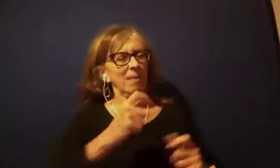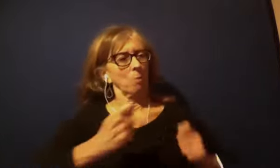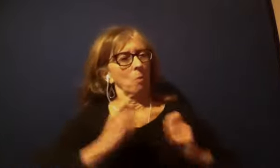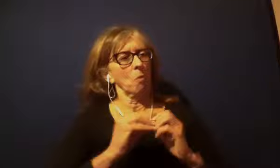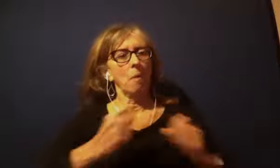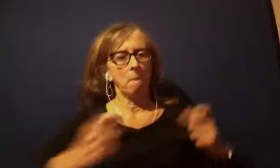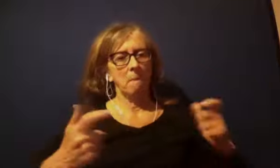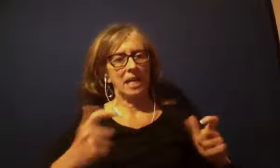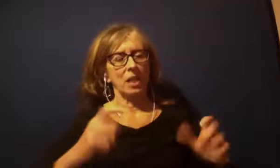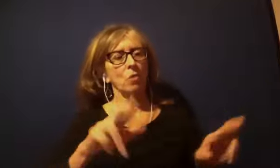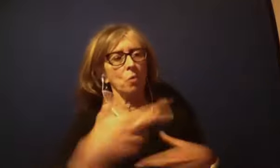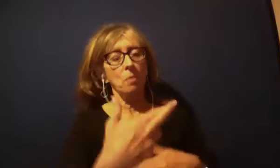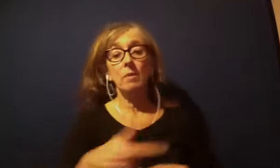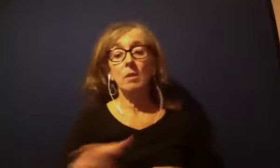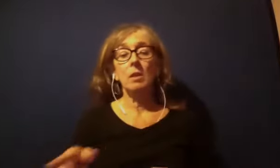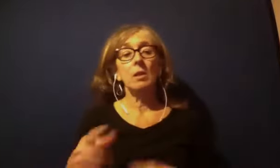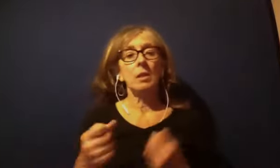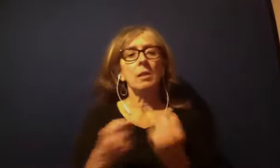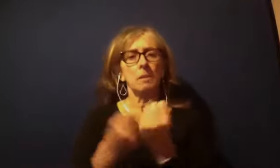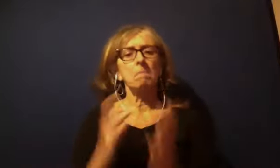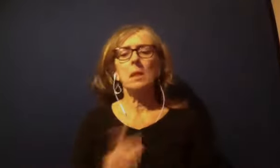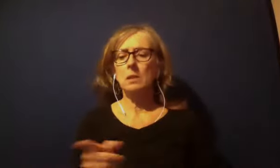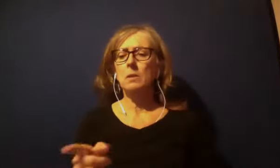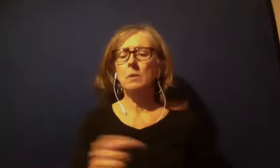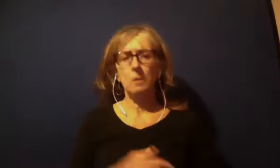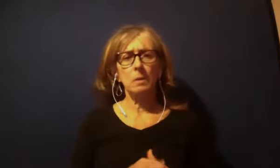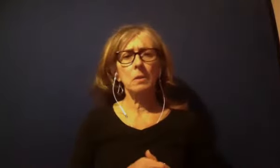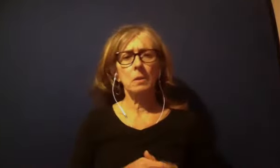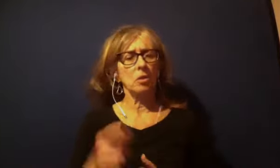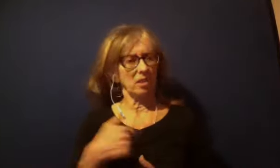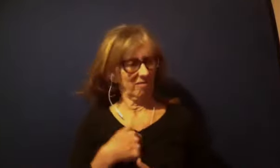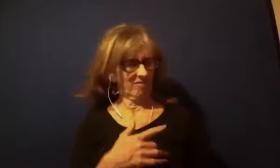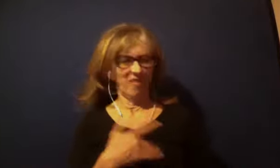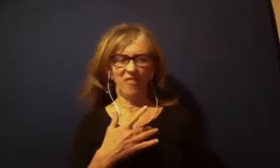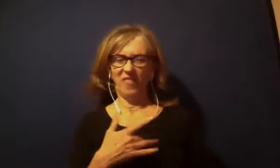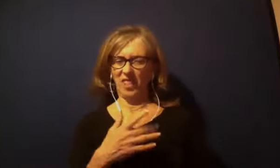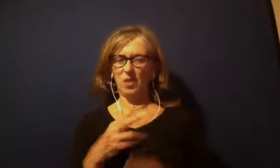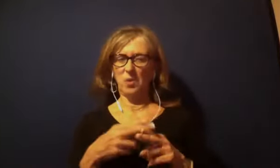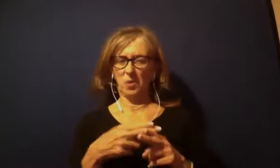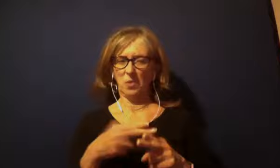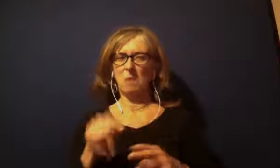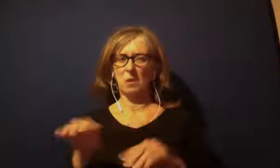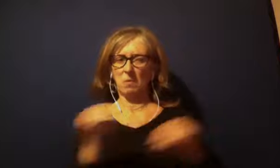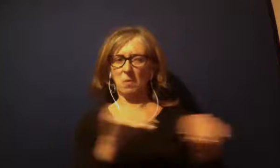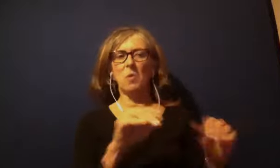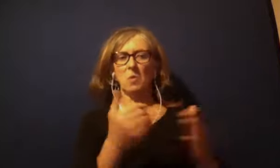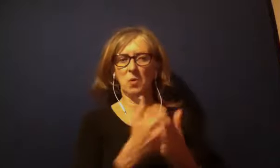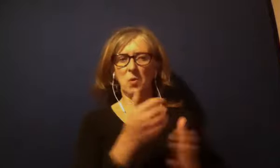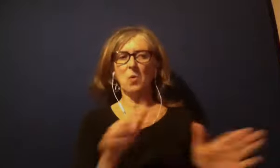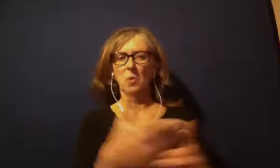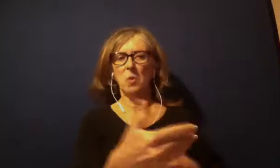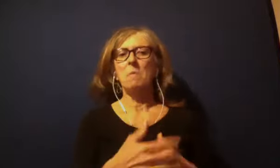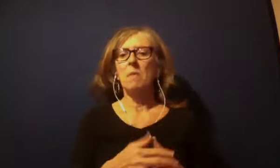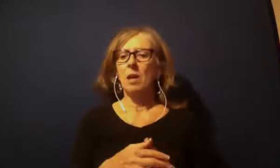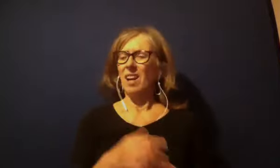room. And, my sponsor had the foresight to, we're going to grow out of this room. And I'm thinking, well, I think it's fine. But